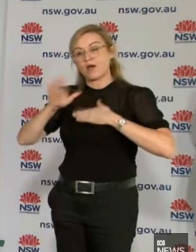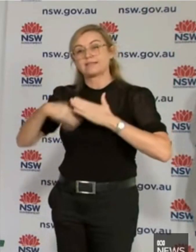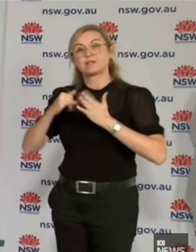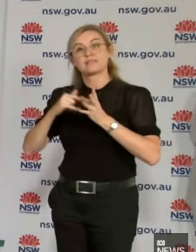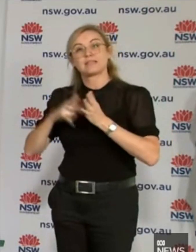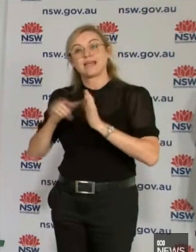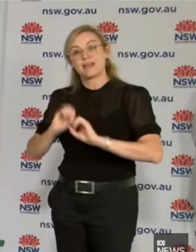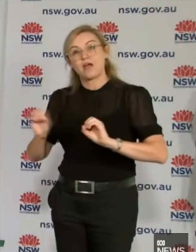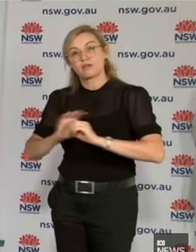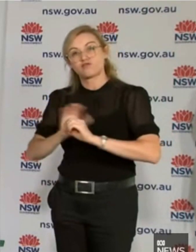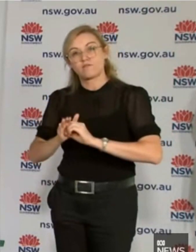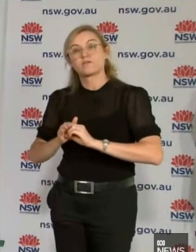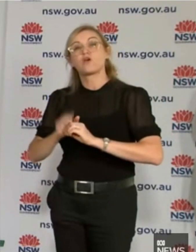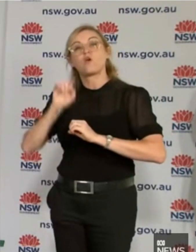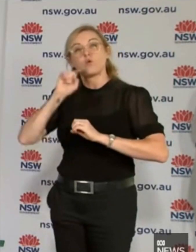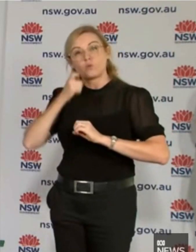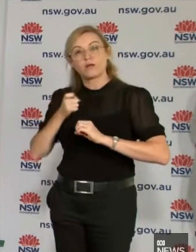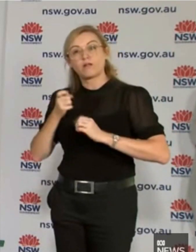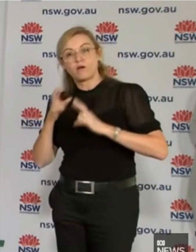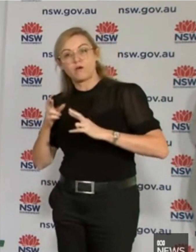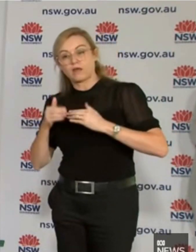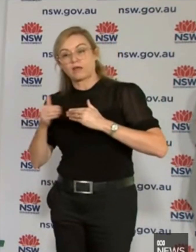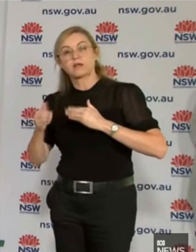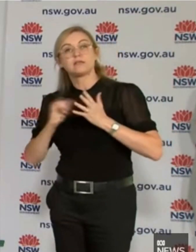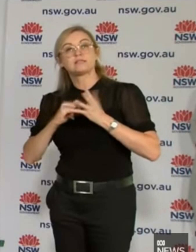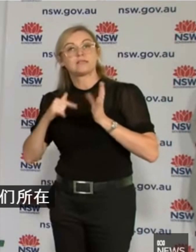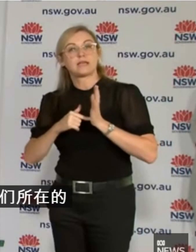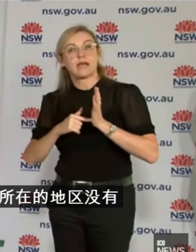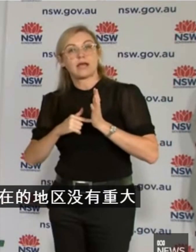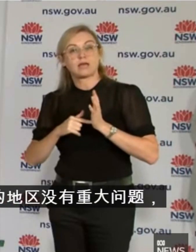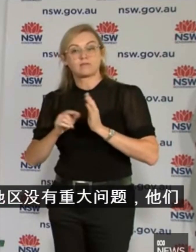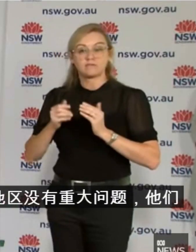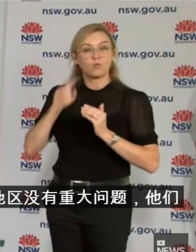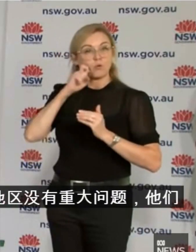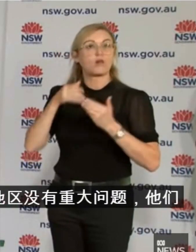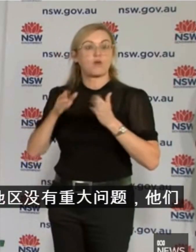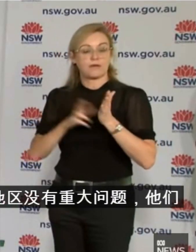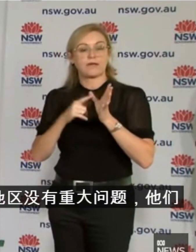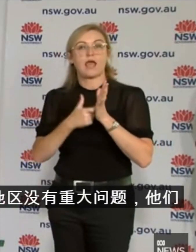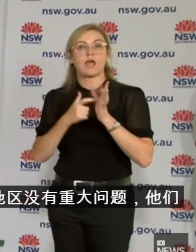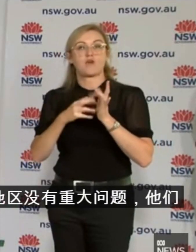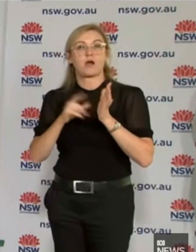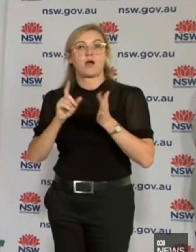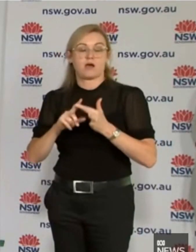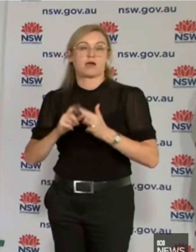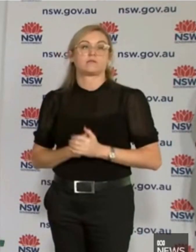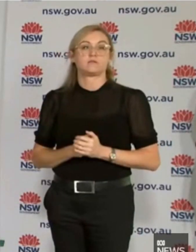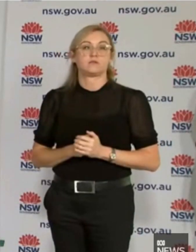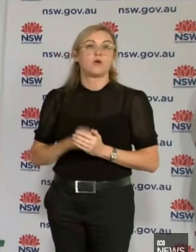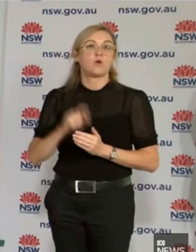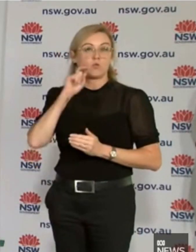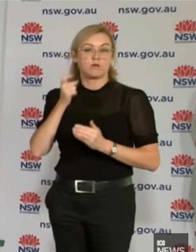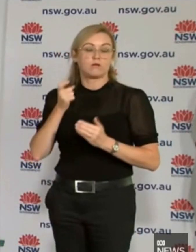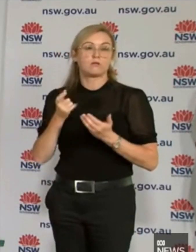So the folks of Narromine can know that if there are no major issues in their area, by Saturday night, midnight, they will also come